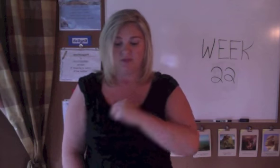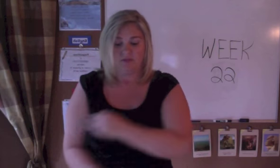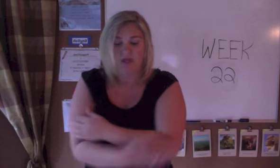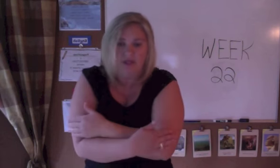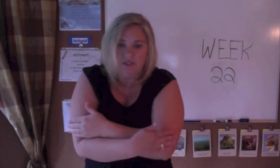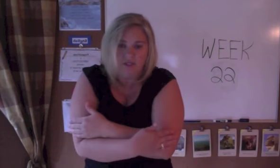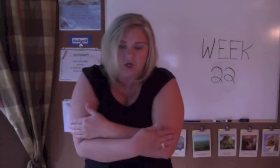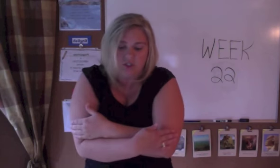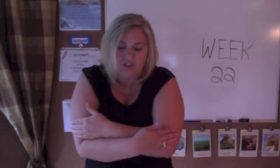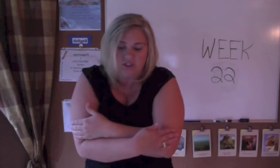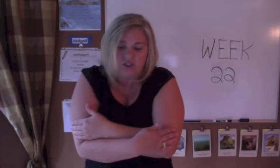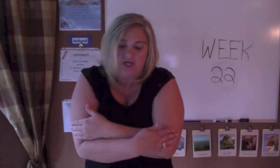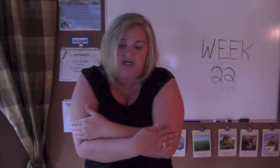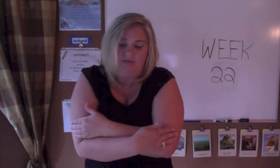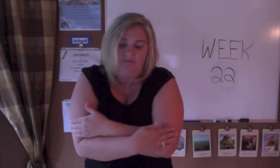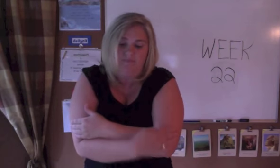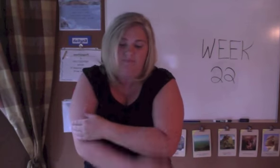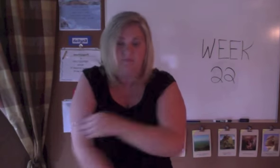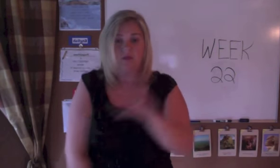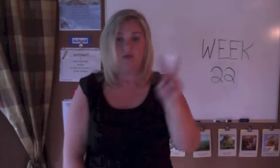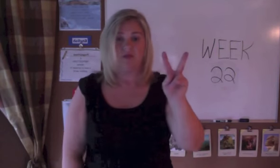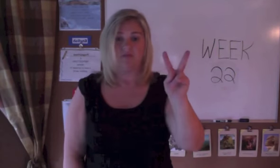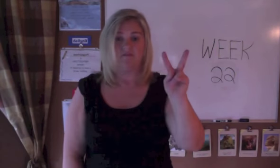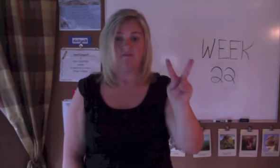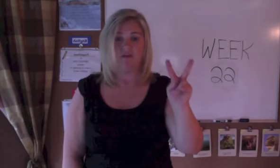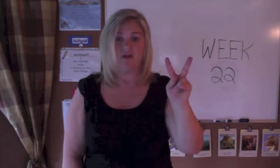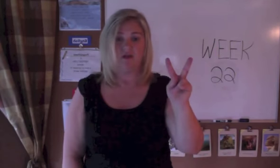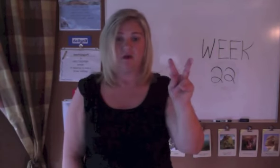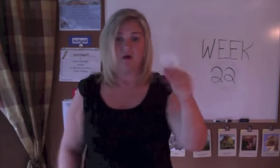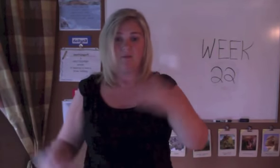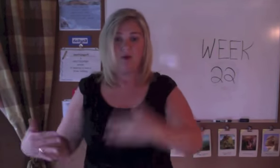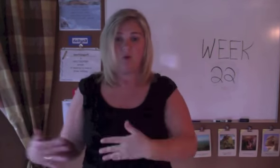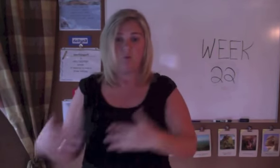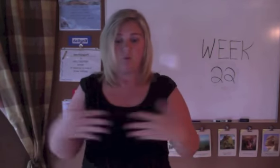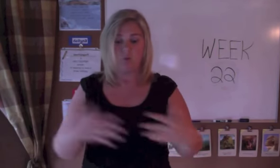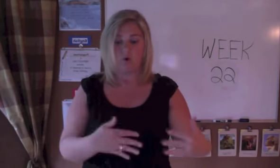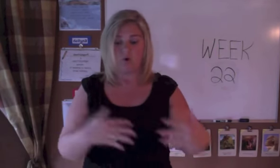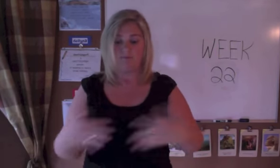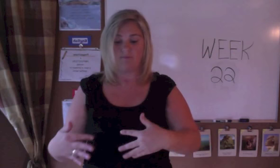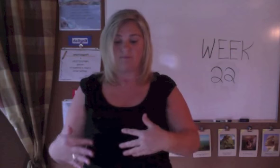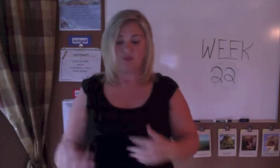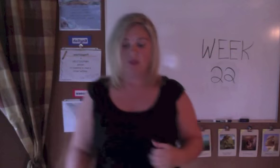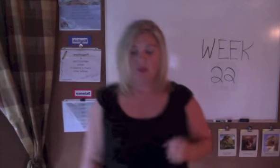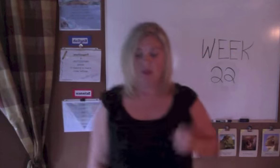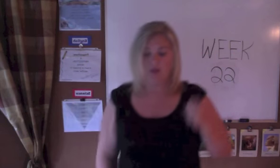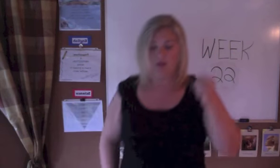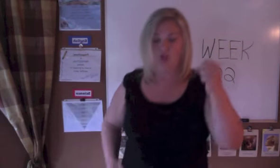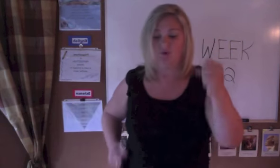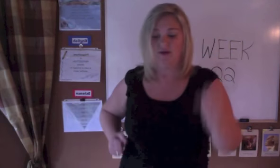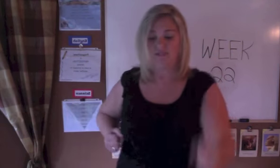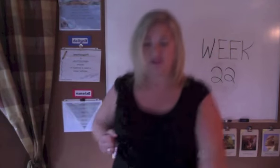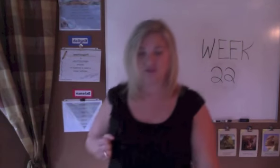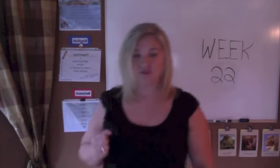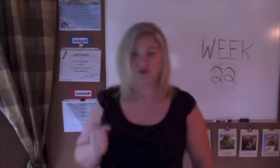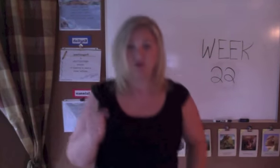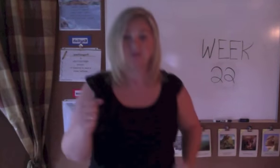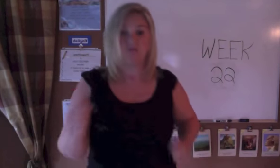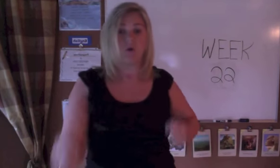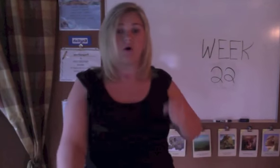The Antarctic Treaty, the Vietnam War, U.S. astronauts walk